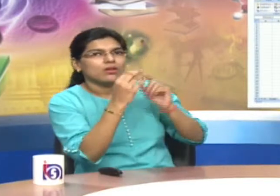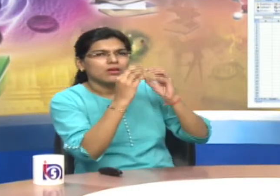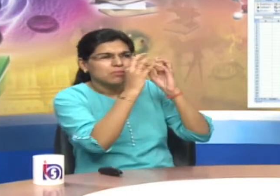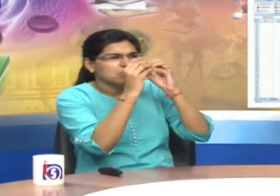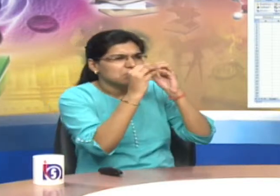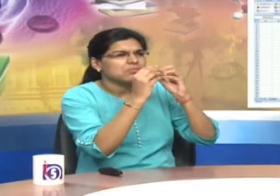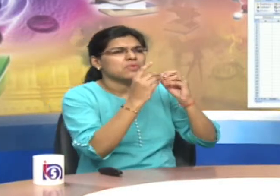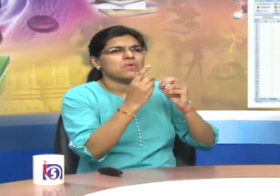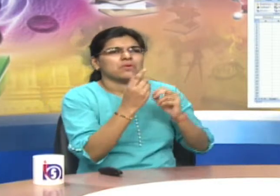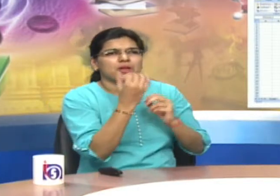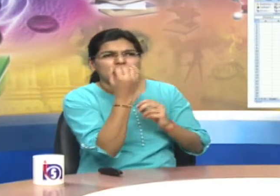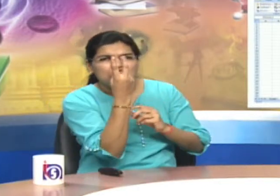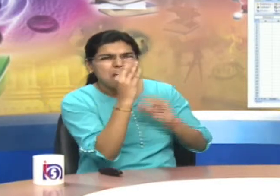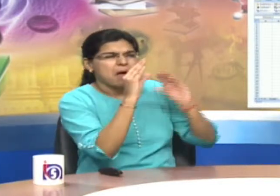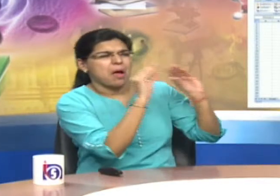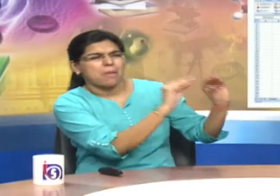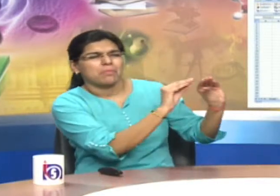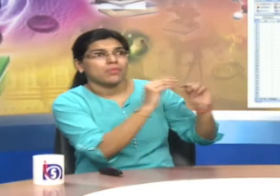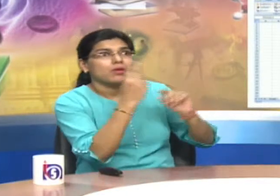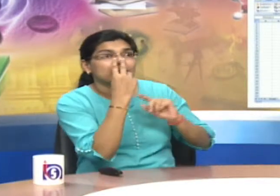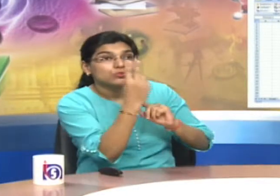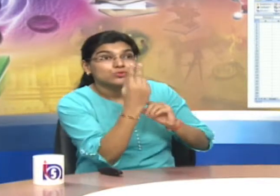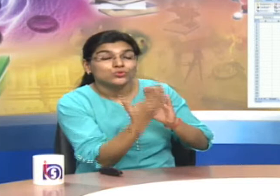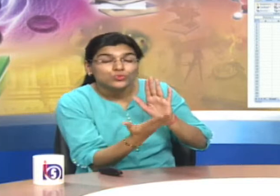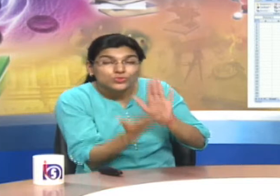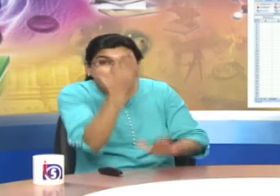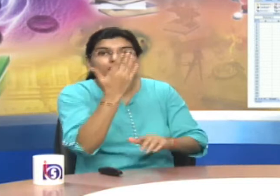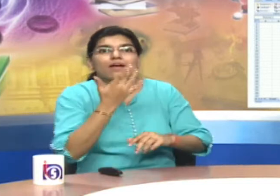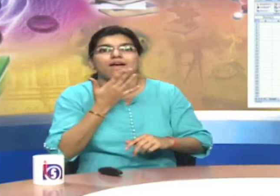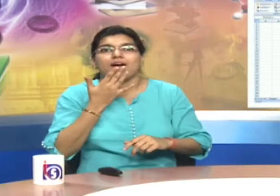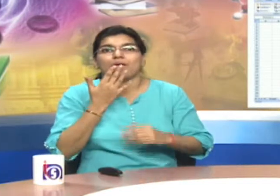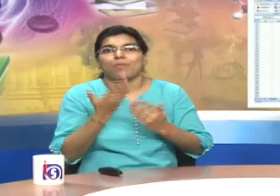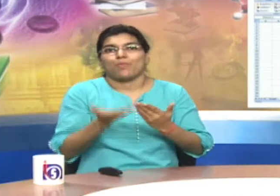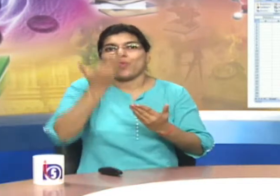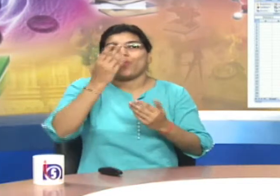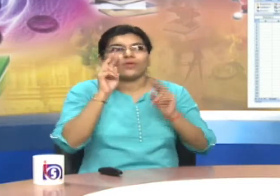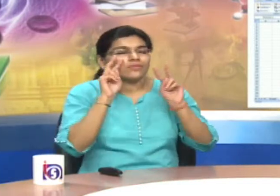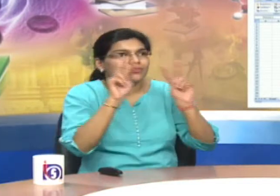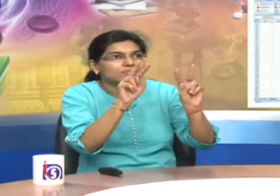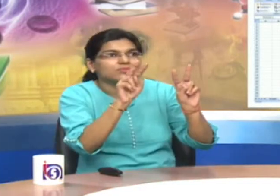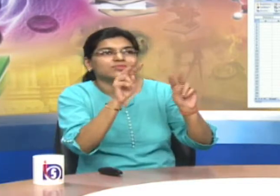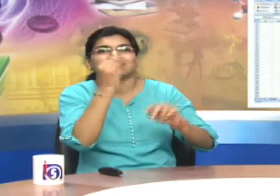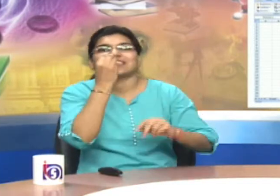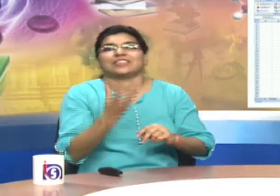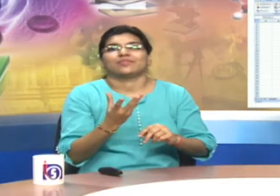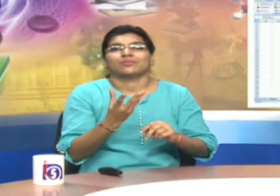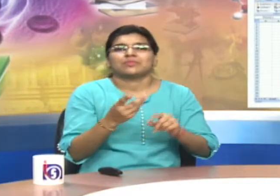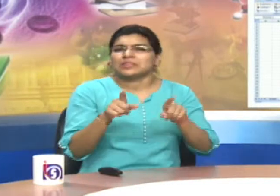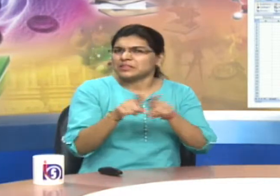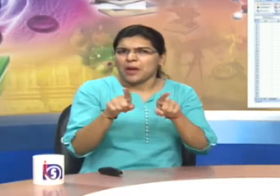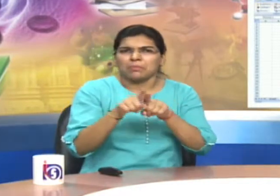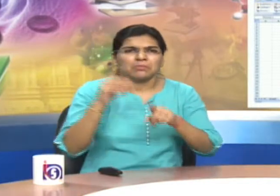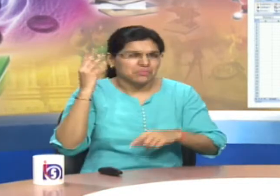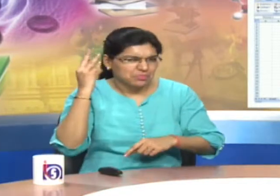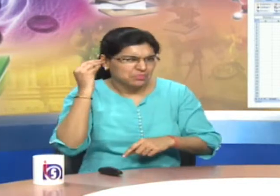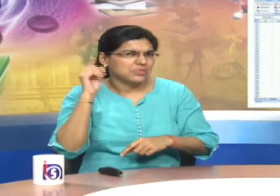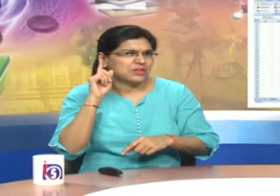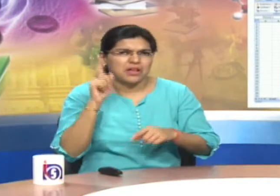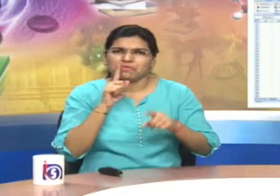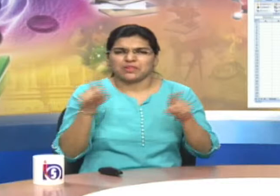of these colorful charts. Numbers and colors, if you are watching together, it makes you easy